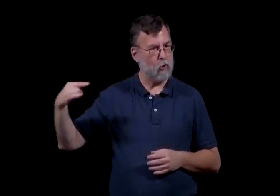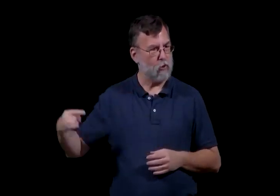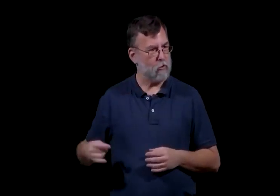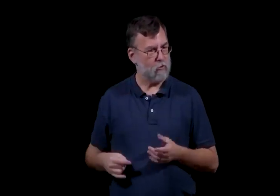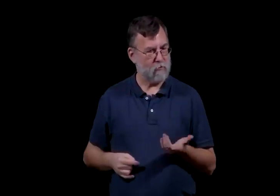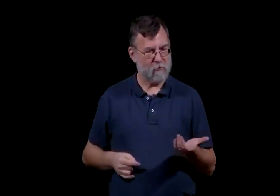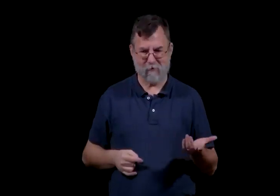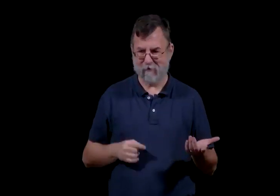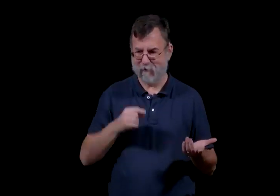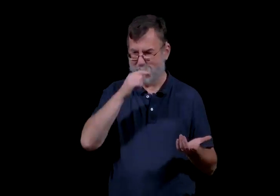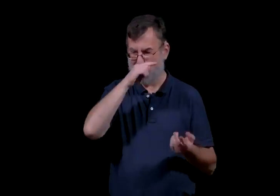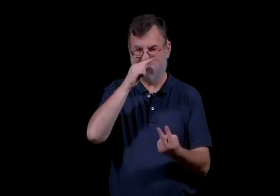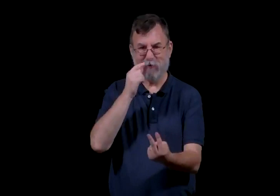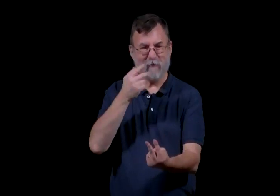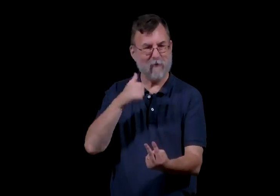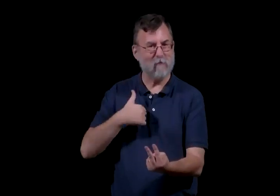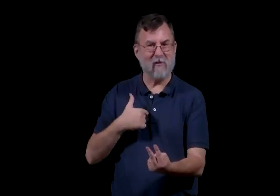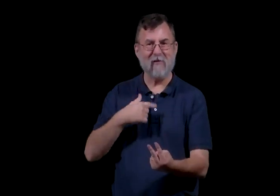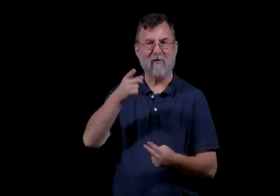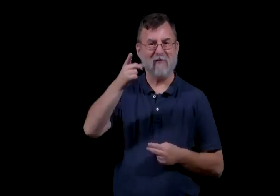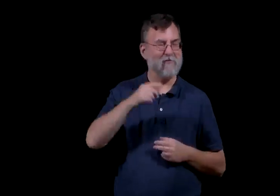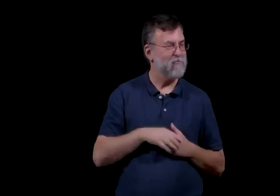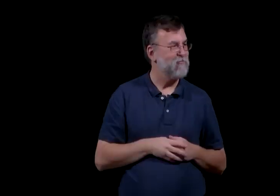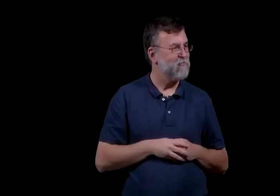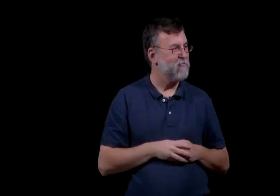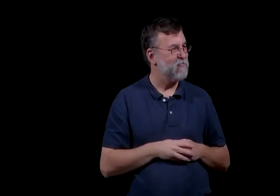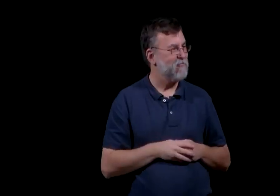How many of you like Star Trek? Hands are being raised, a few.